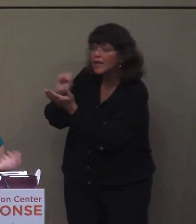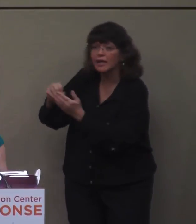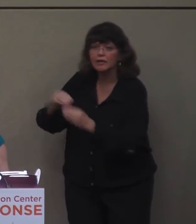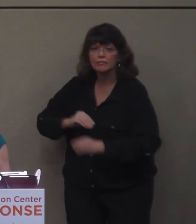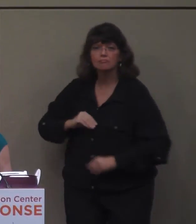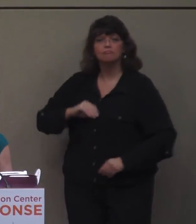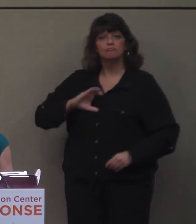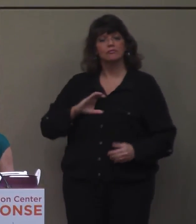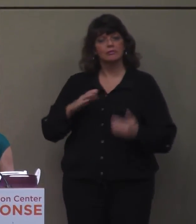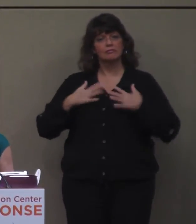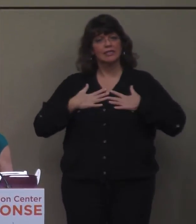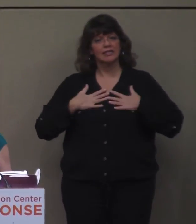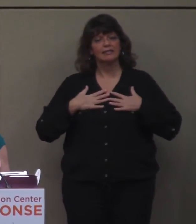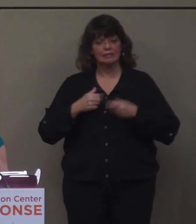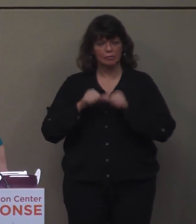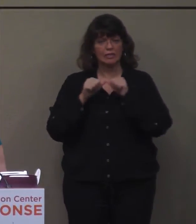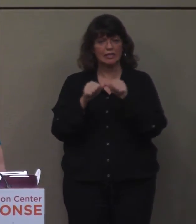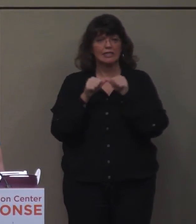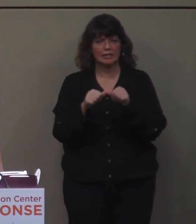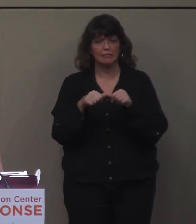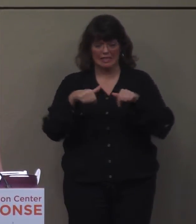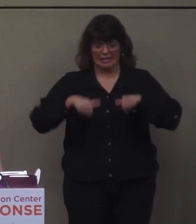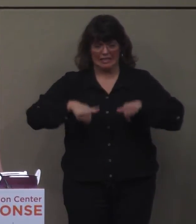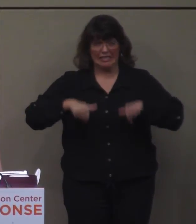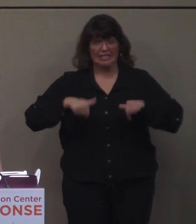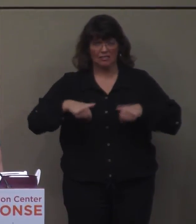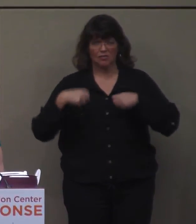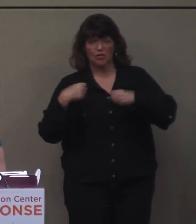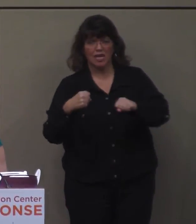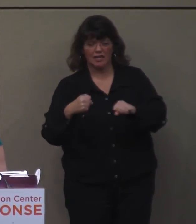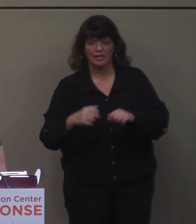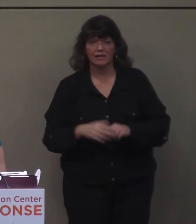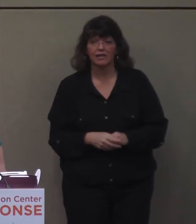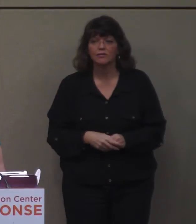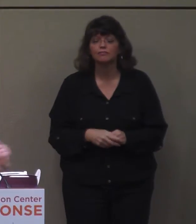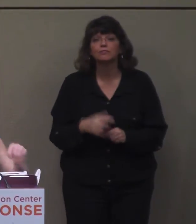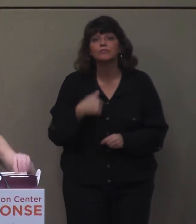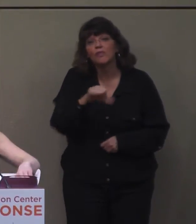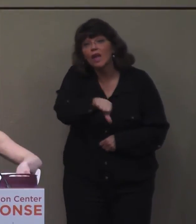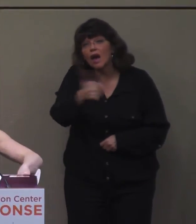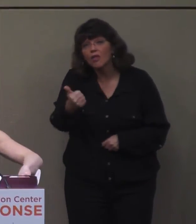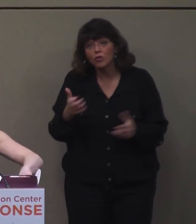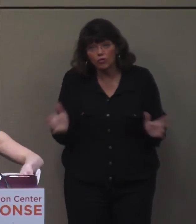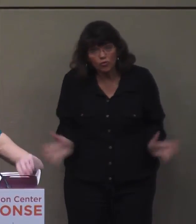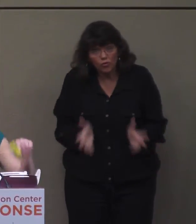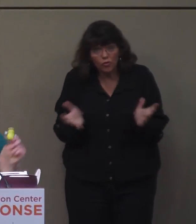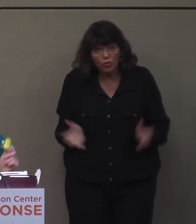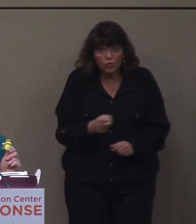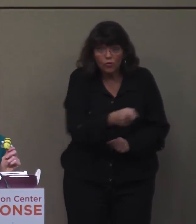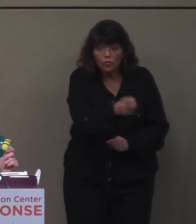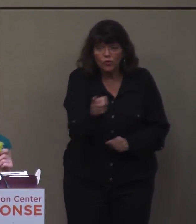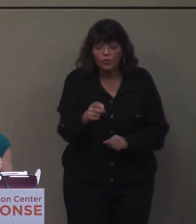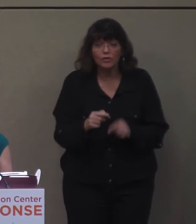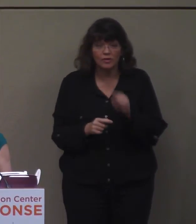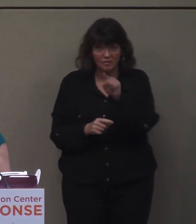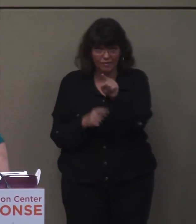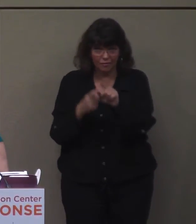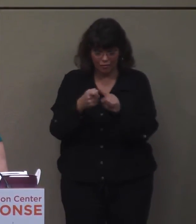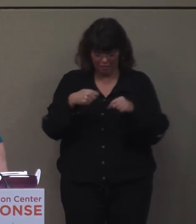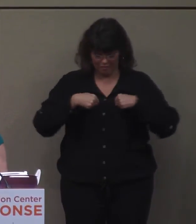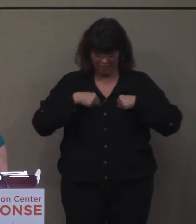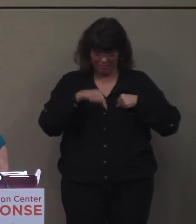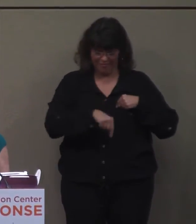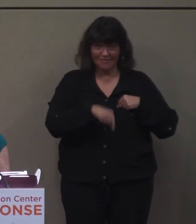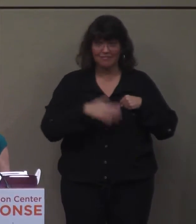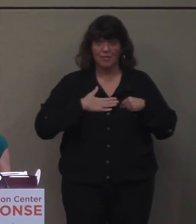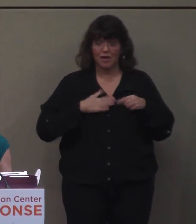time? Another thing that I would like to encourage you to do, and I'll bring out my next little item, is a little